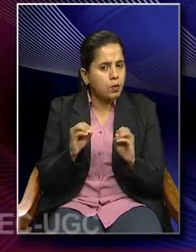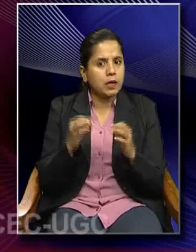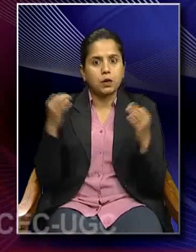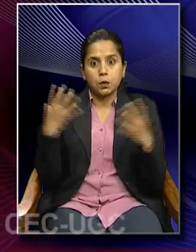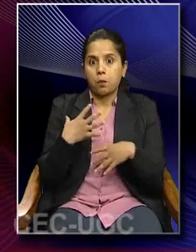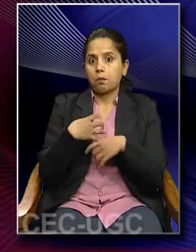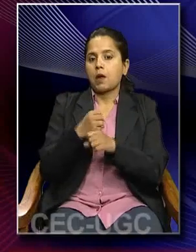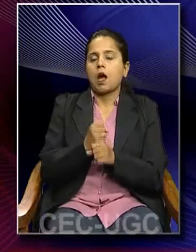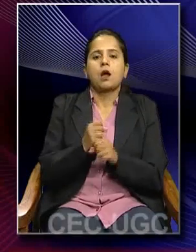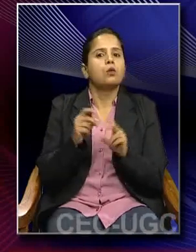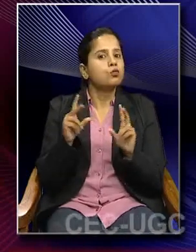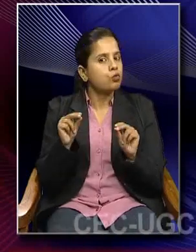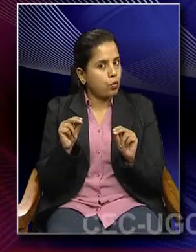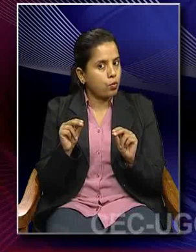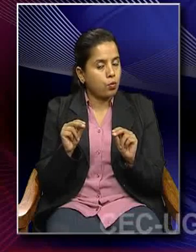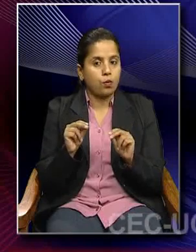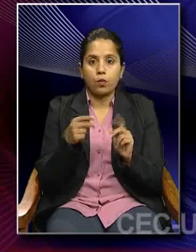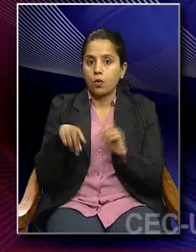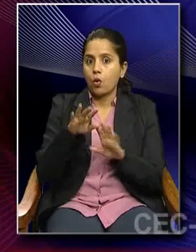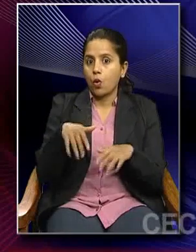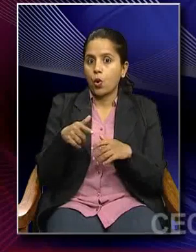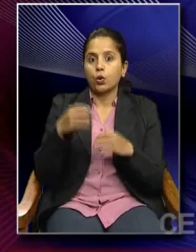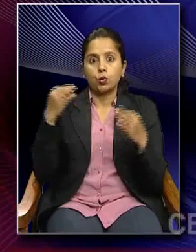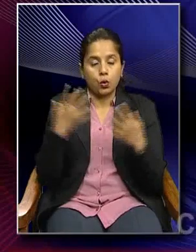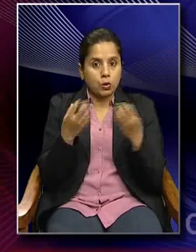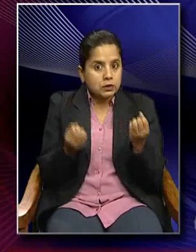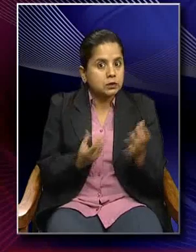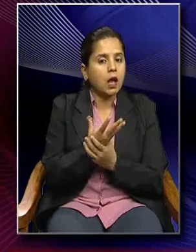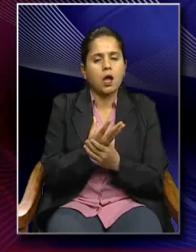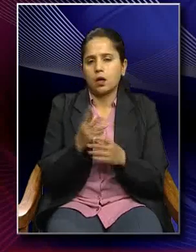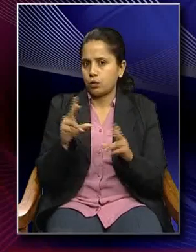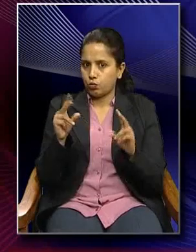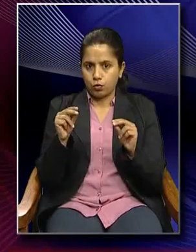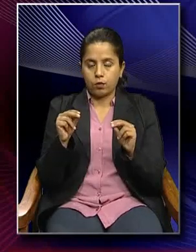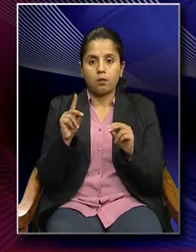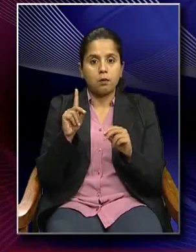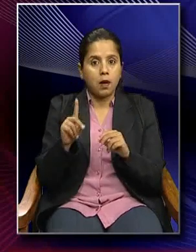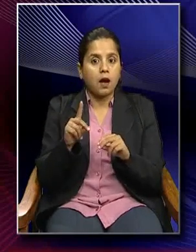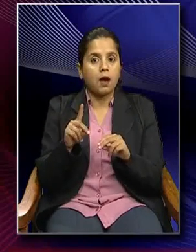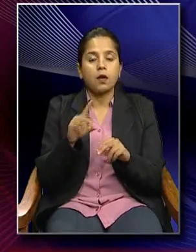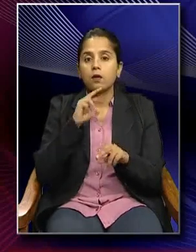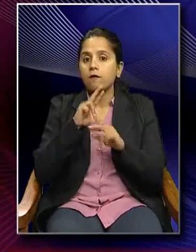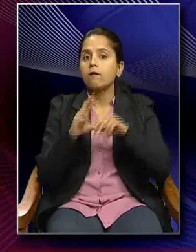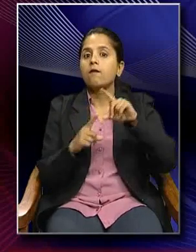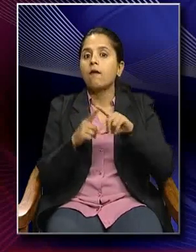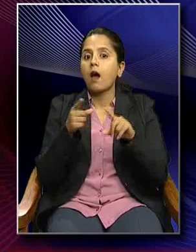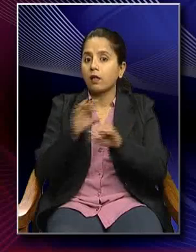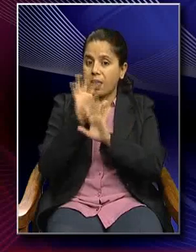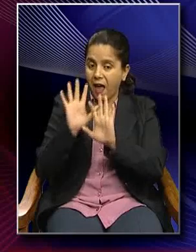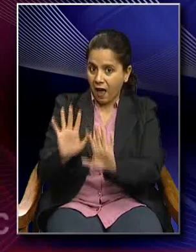creation, or absolutely a new beginning. In fact, whatever is there is